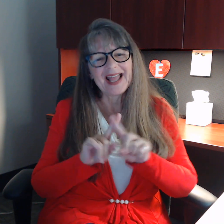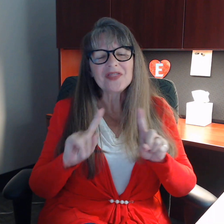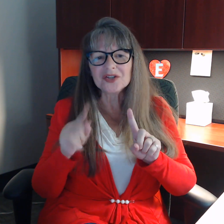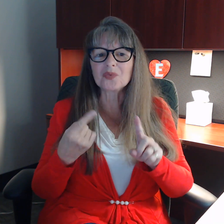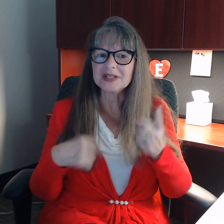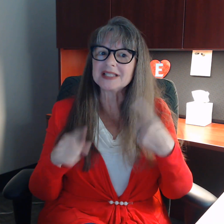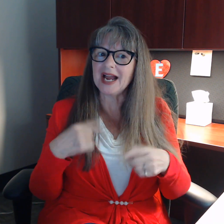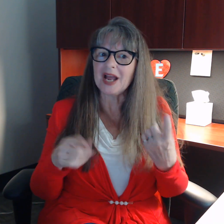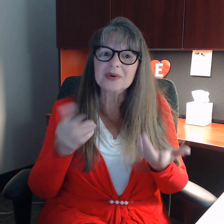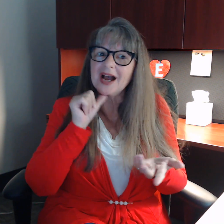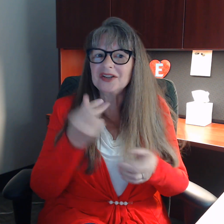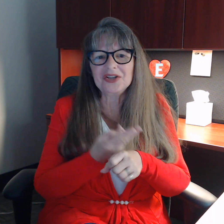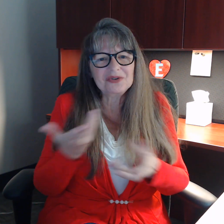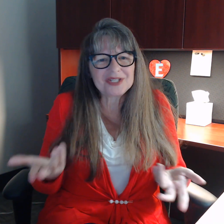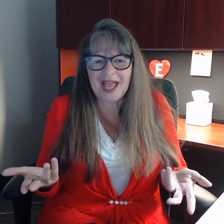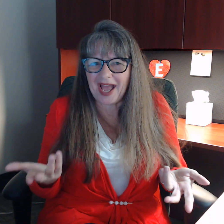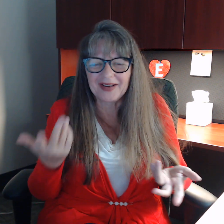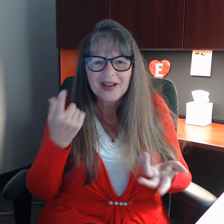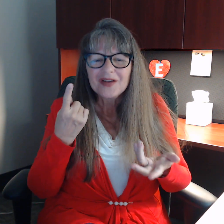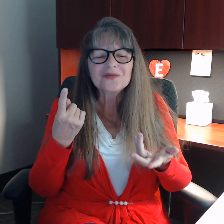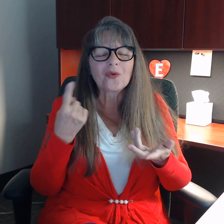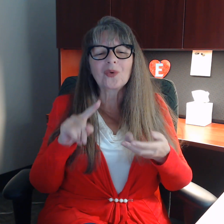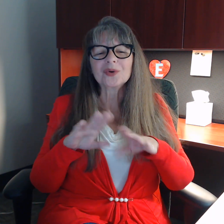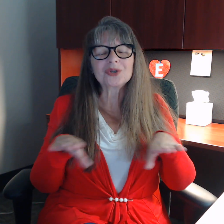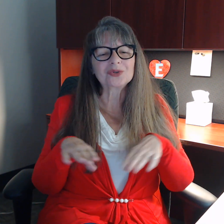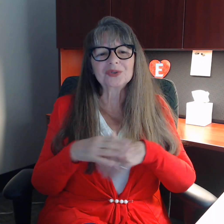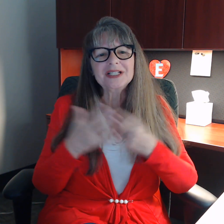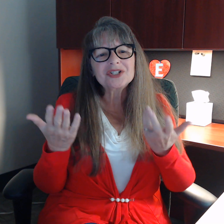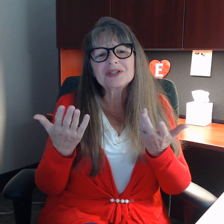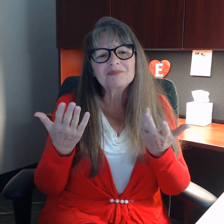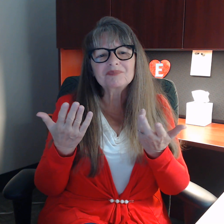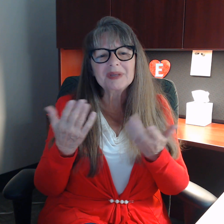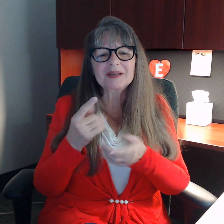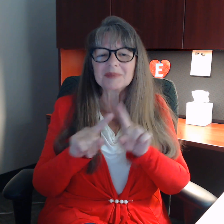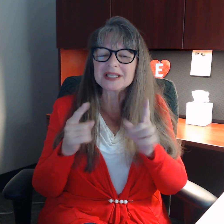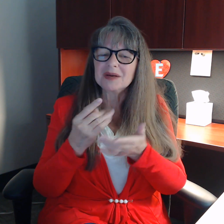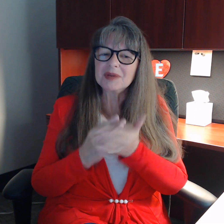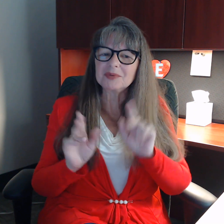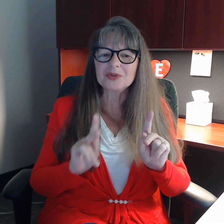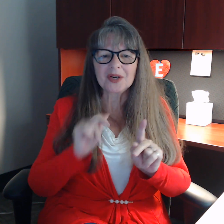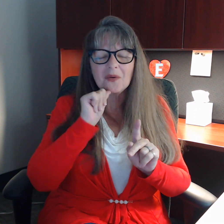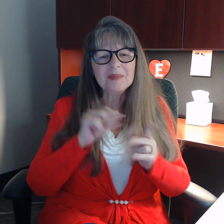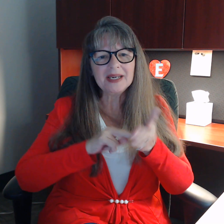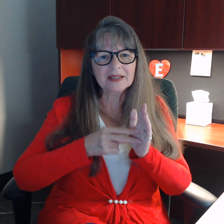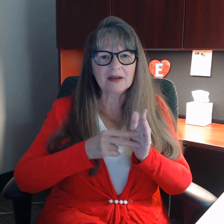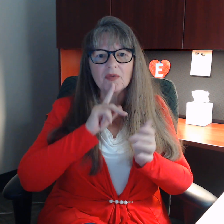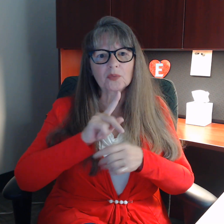That is one sign. I would not use that for children. It's just, but some people do. They don't mean it like, oh, they're